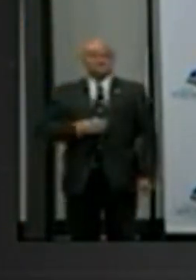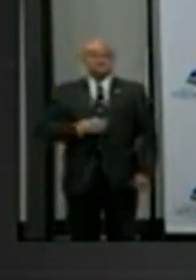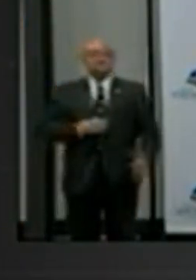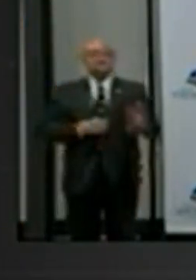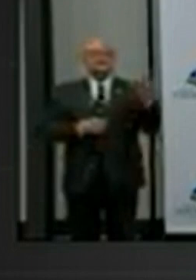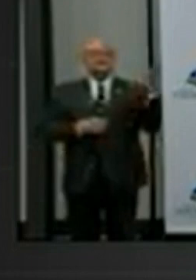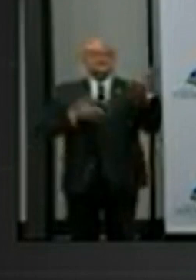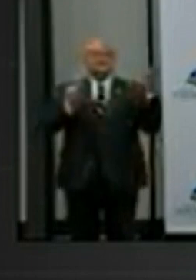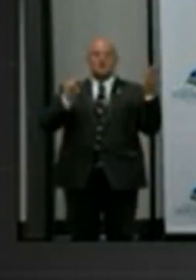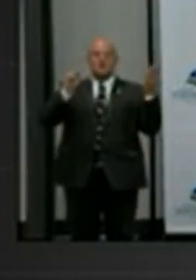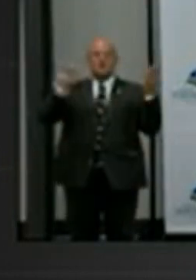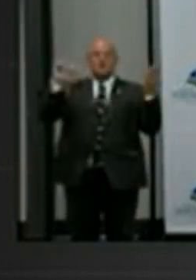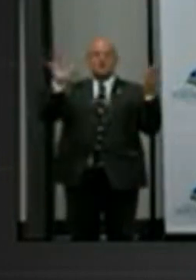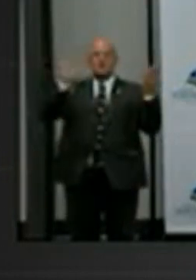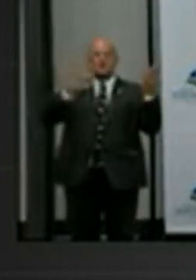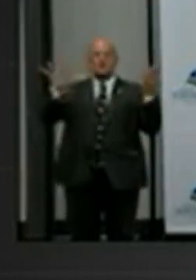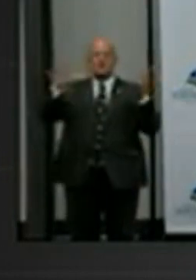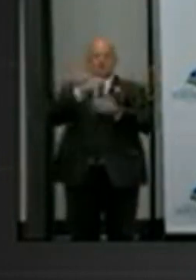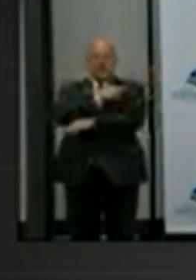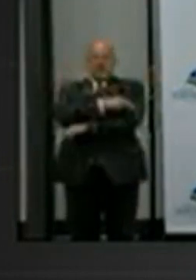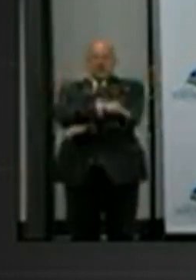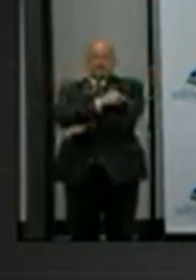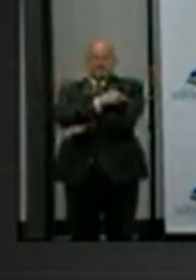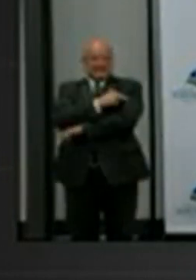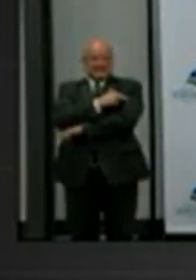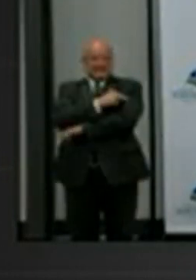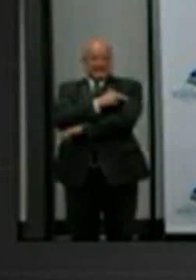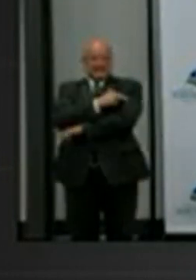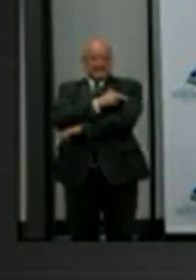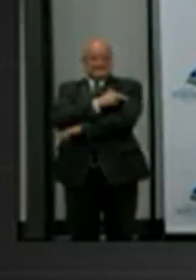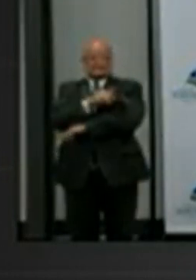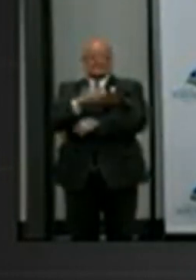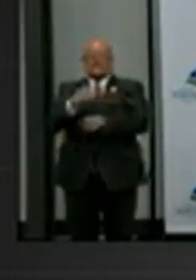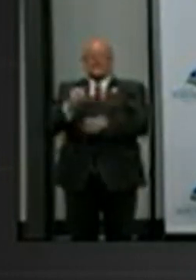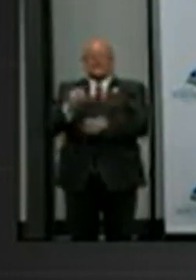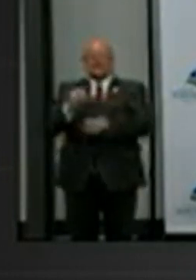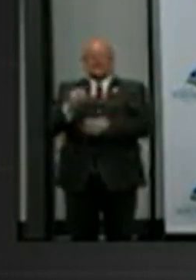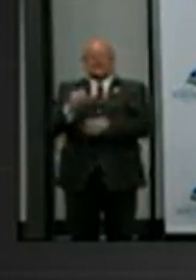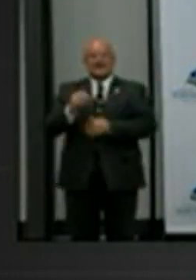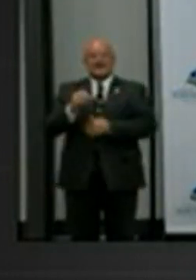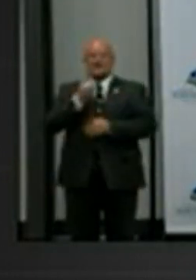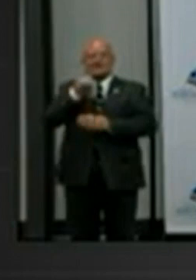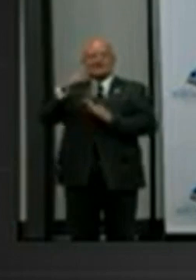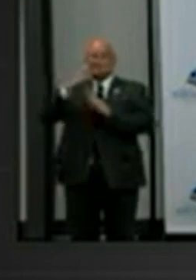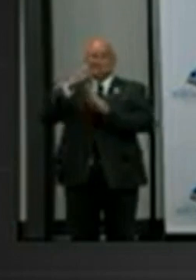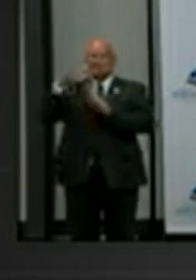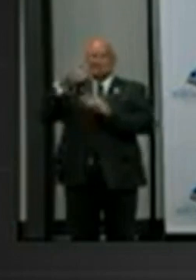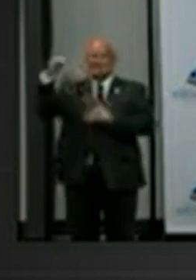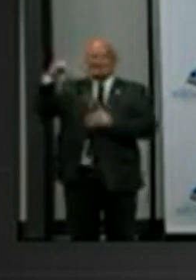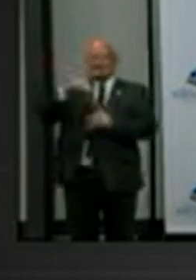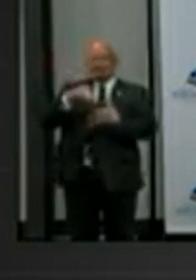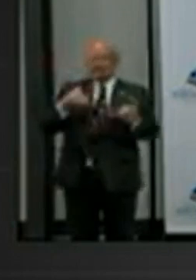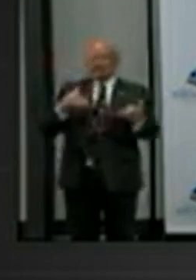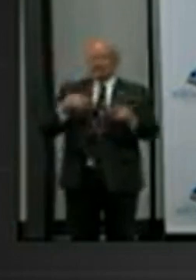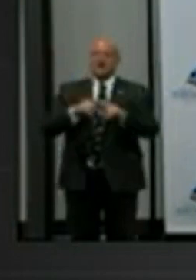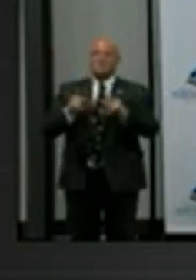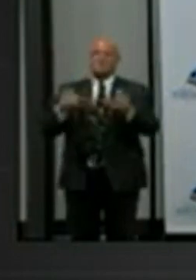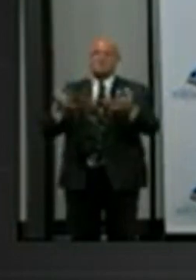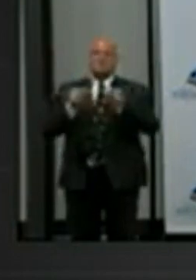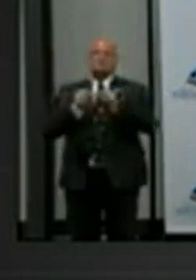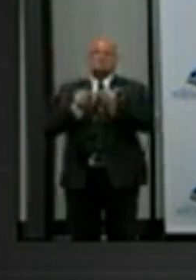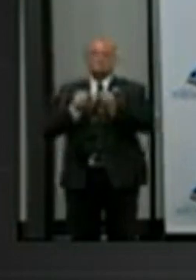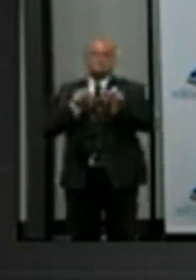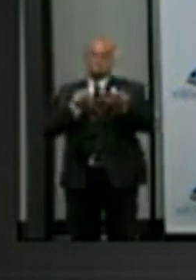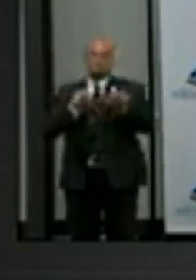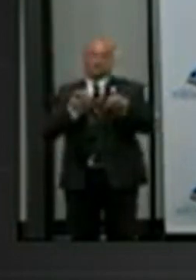This is the Northeast region in terms of hospitalizations, and we're not at the peak, it's down, but we want to continue